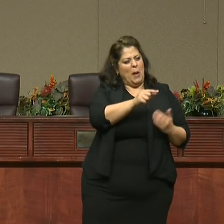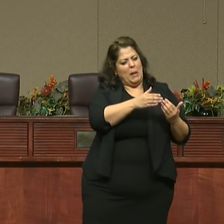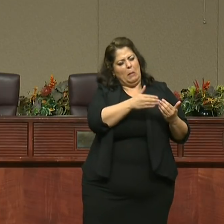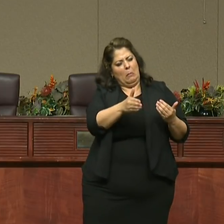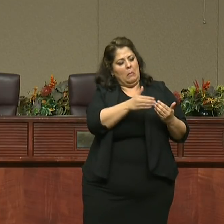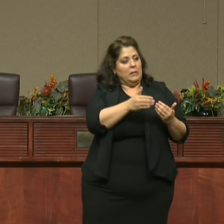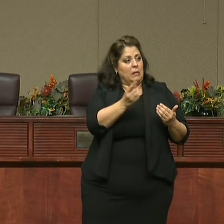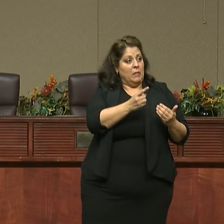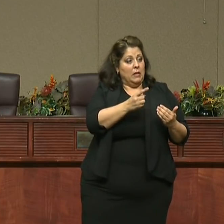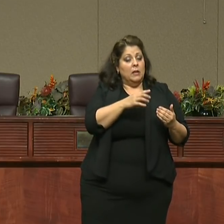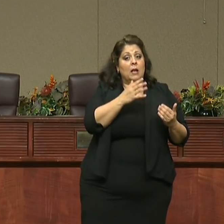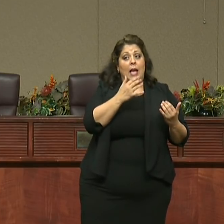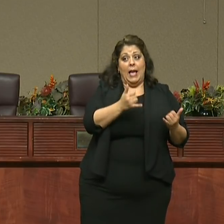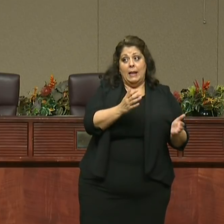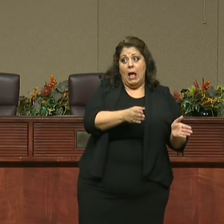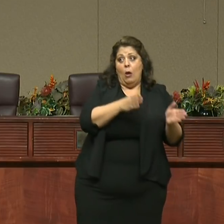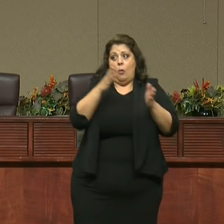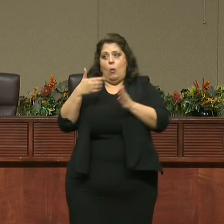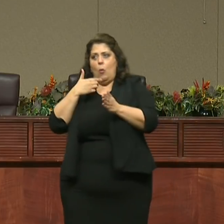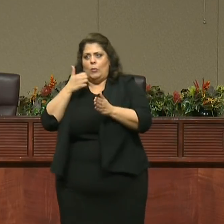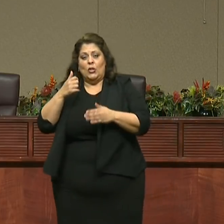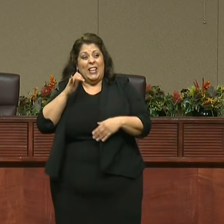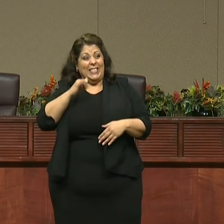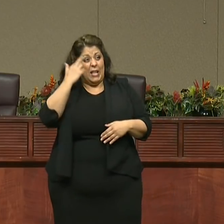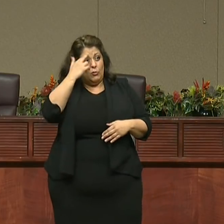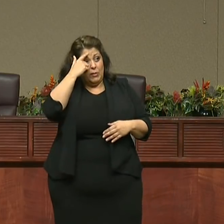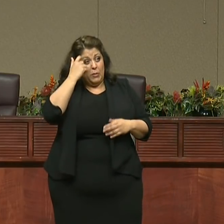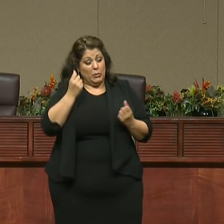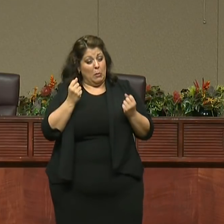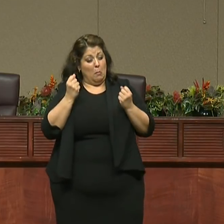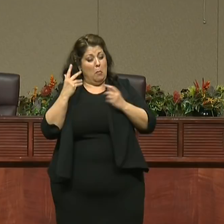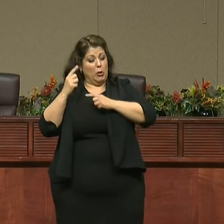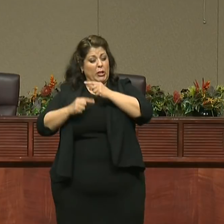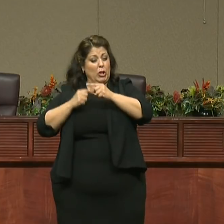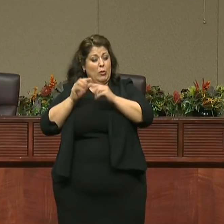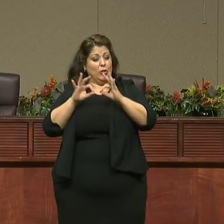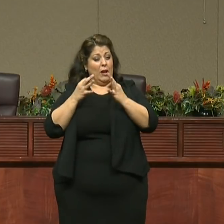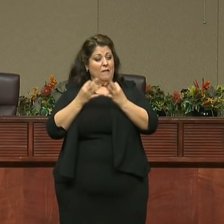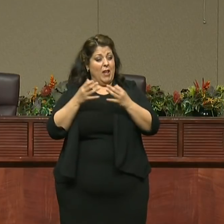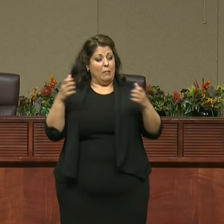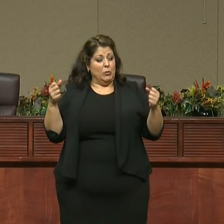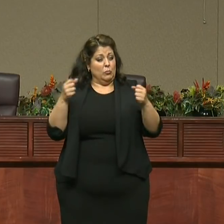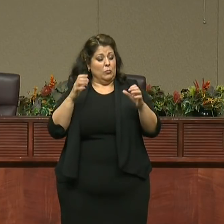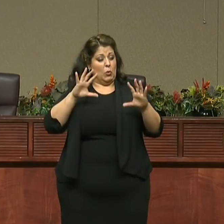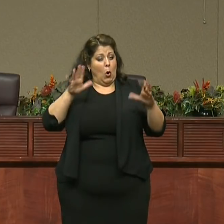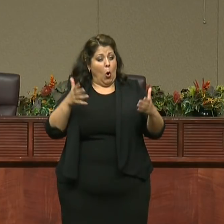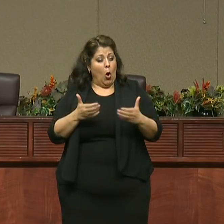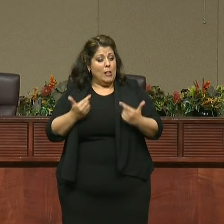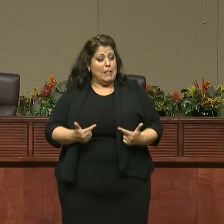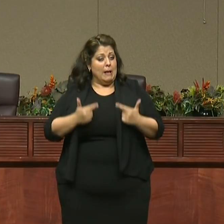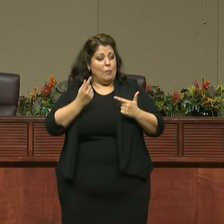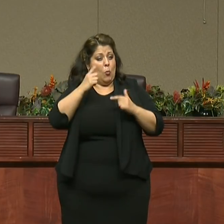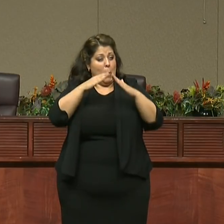the multi-generational family situations, or is it something else? I think it's a little bit of everything. I